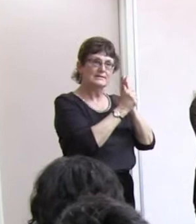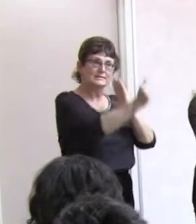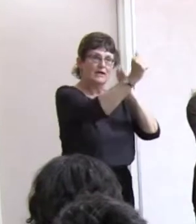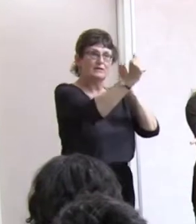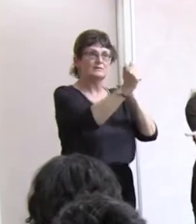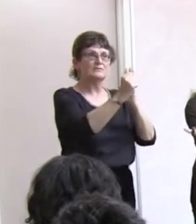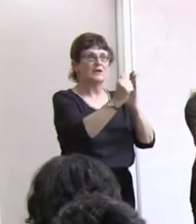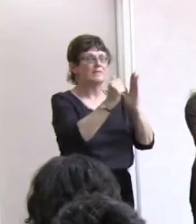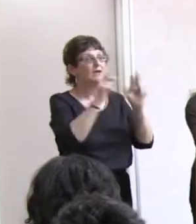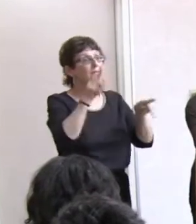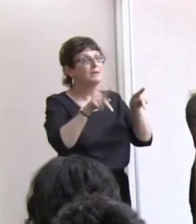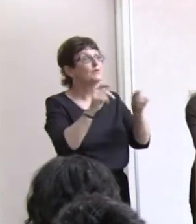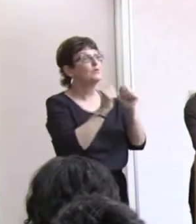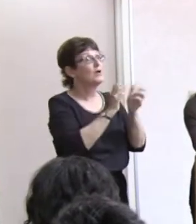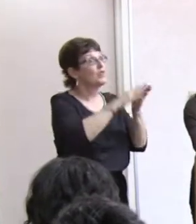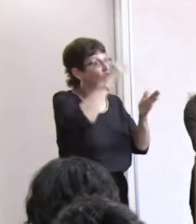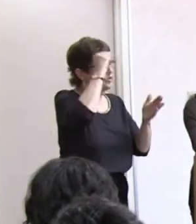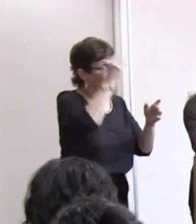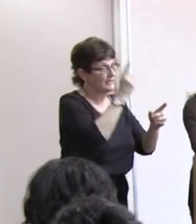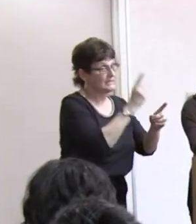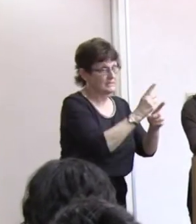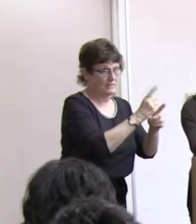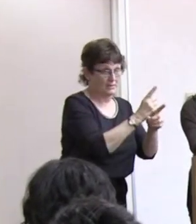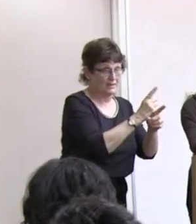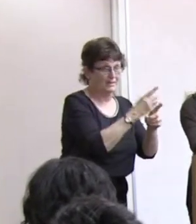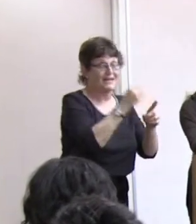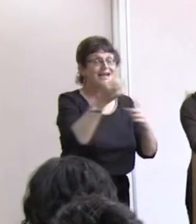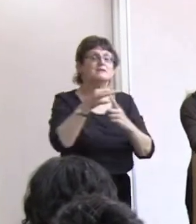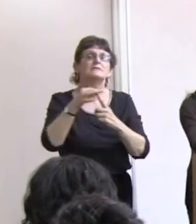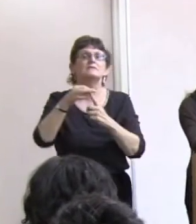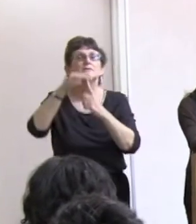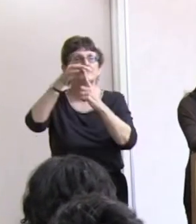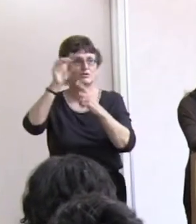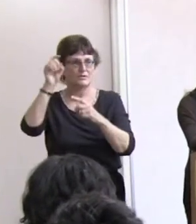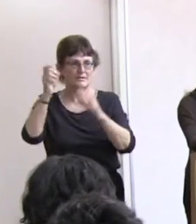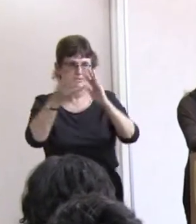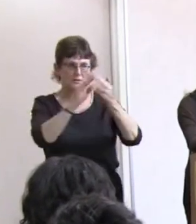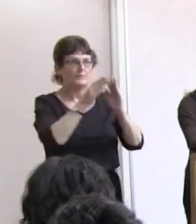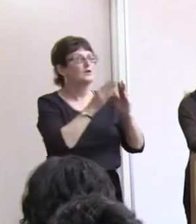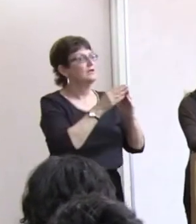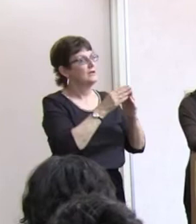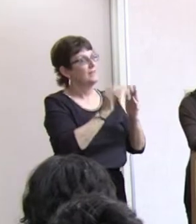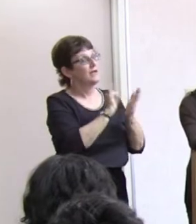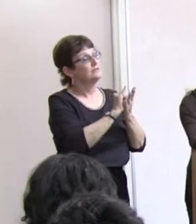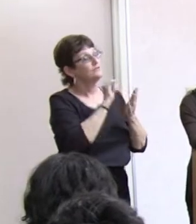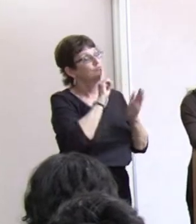the learning disability and special needs community. I think it's really great.